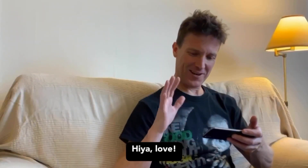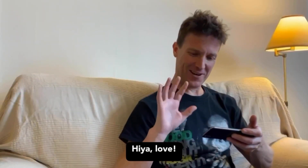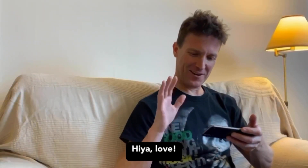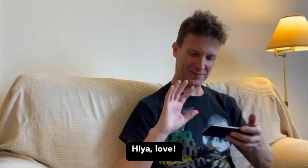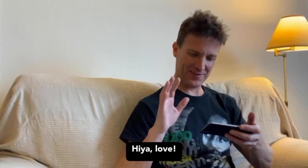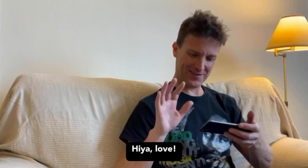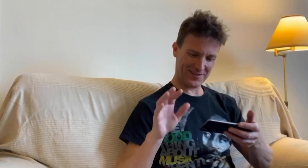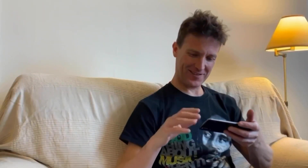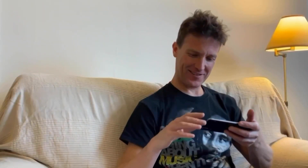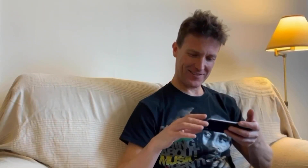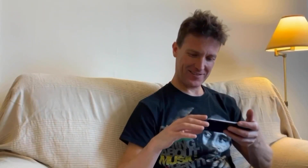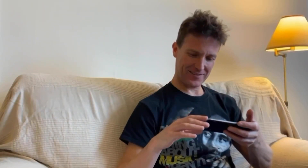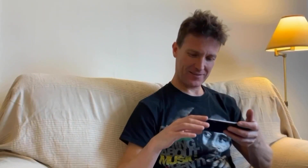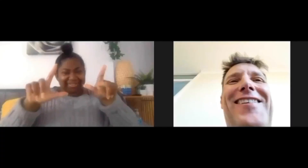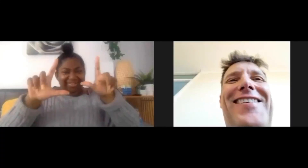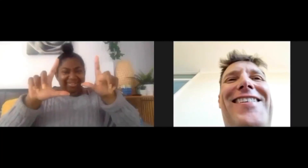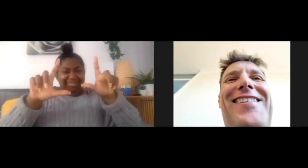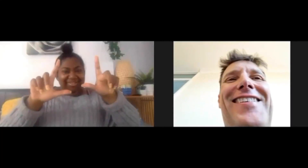Hiya, love.